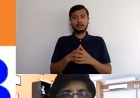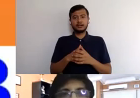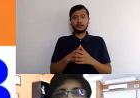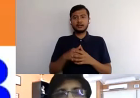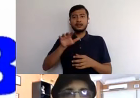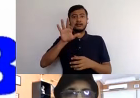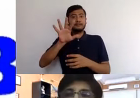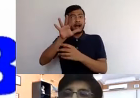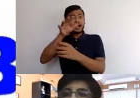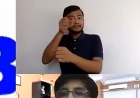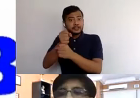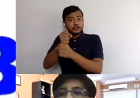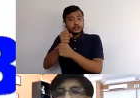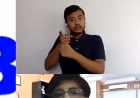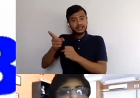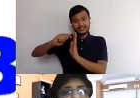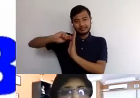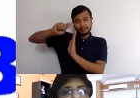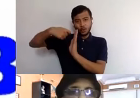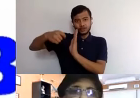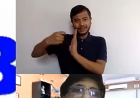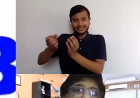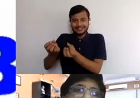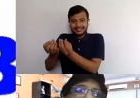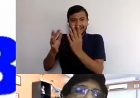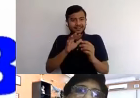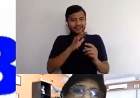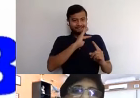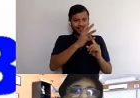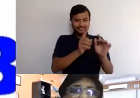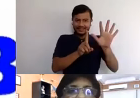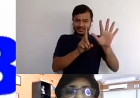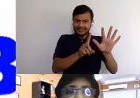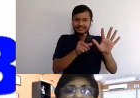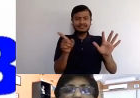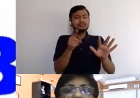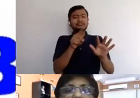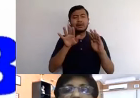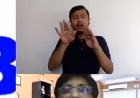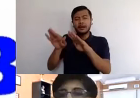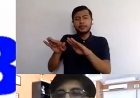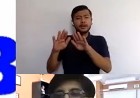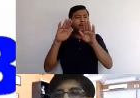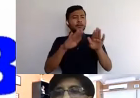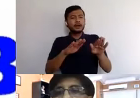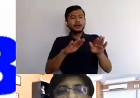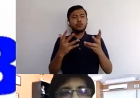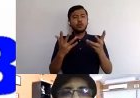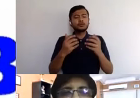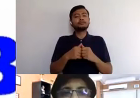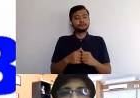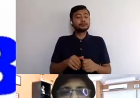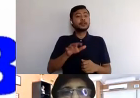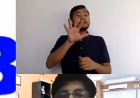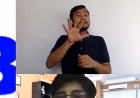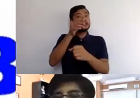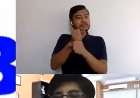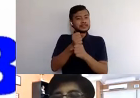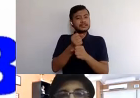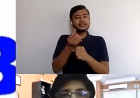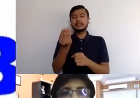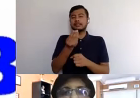deployment. In terms of 5G, there are certain key trends that we are going to witness. First of all, the